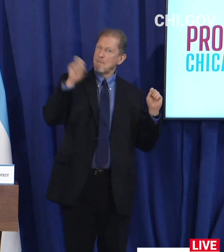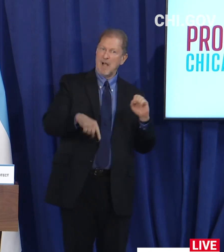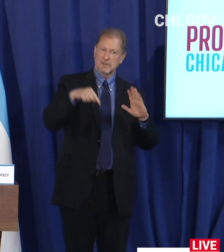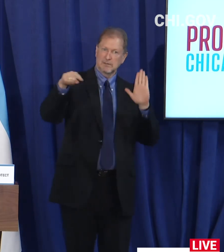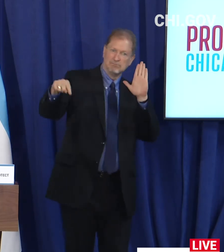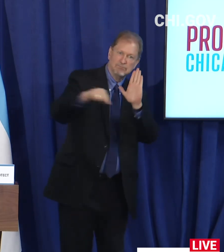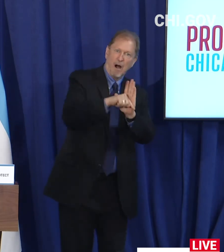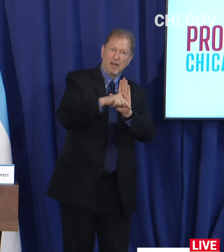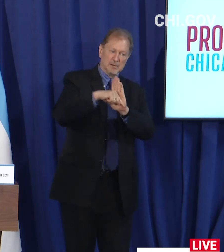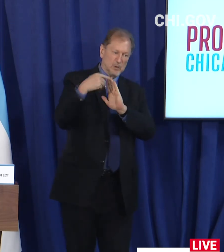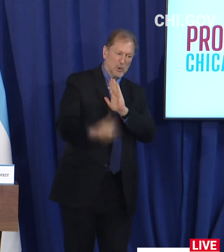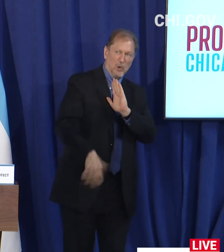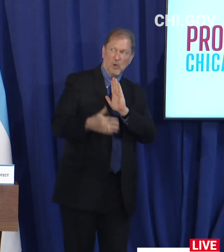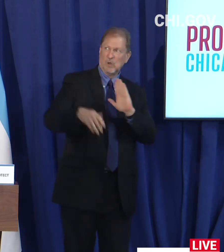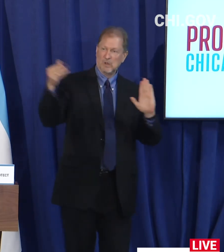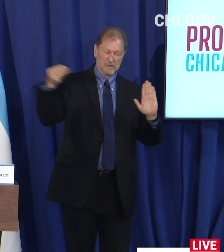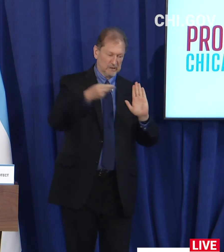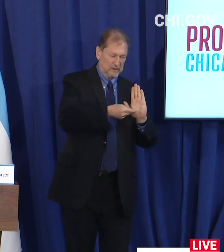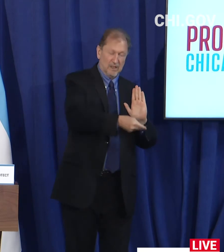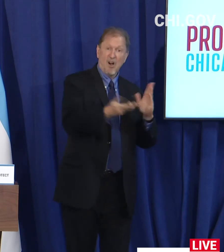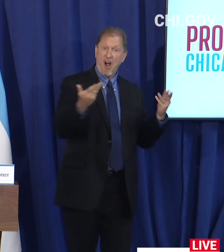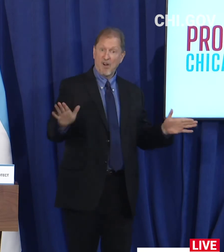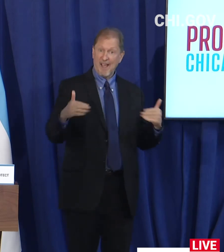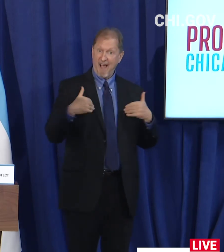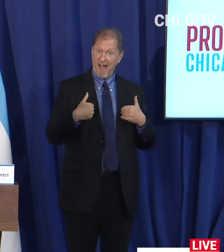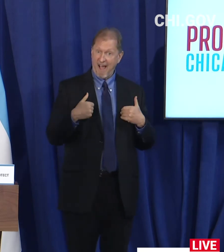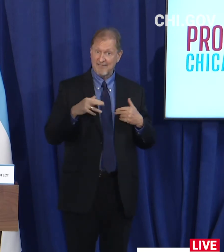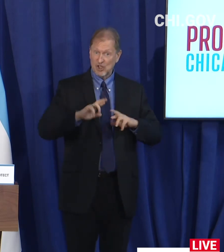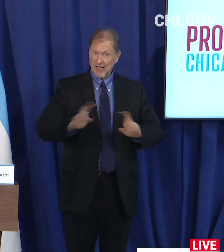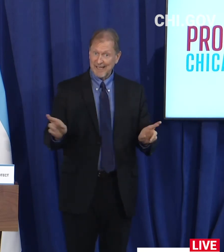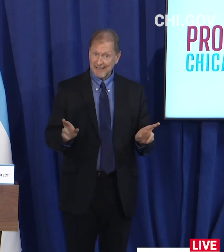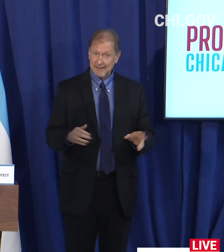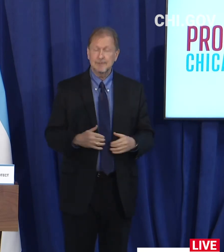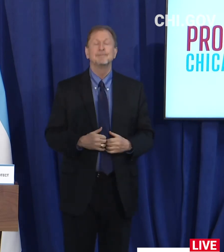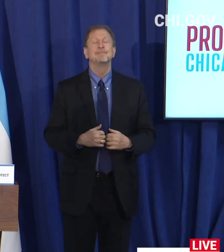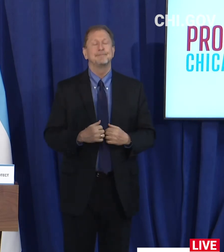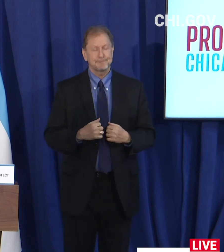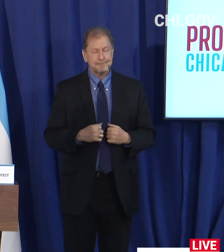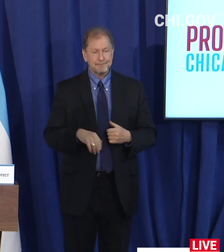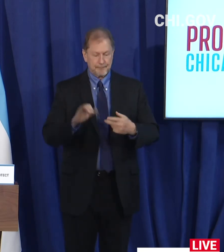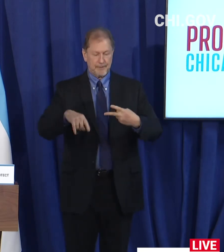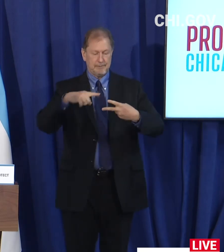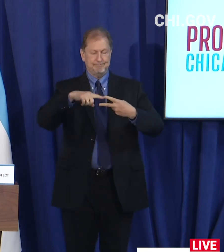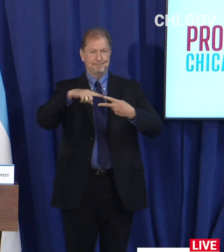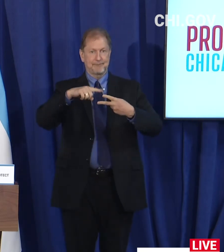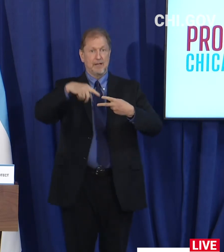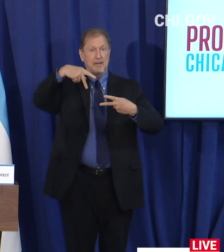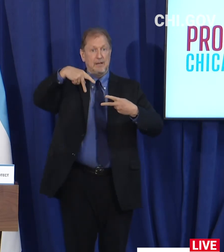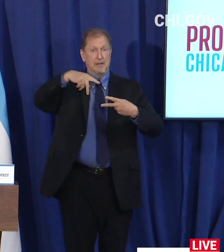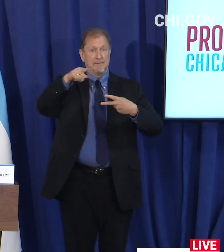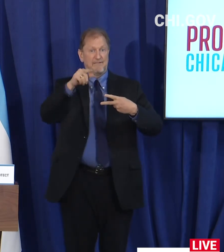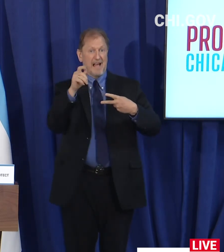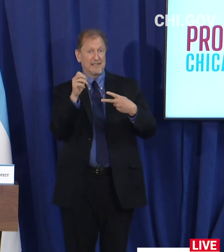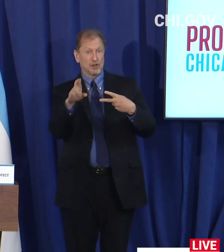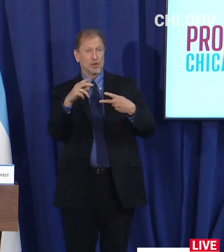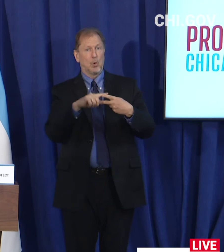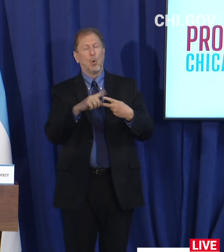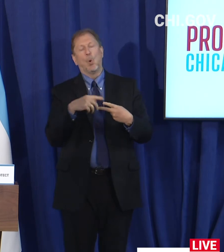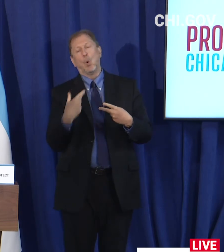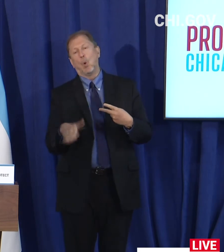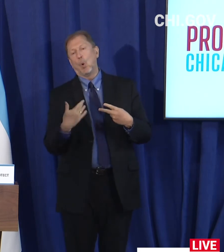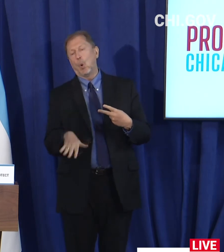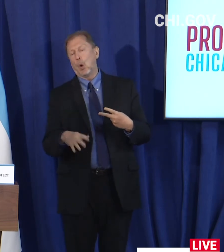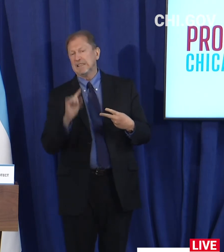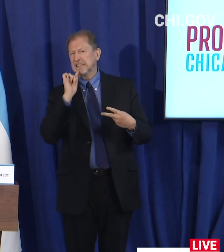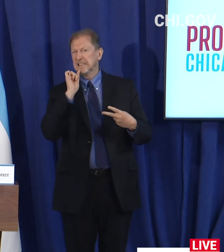going on behind the scenes that we don't see? Yeah, certainly. So that Pfizer vaccine in particular is the UltraCold vaccine, the one